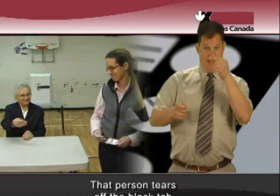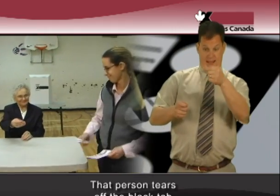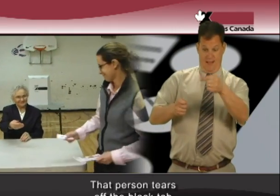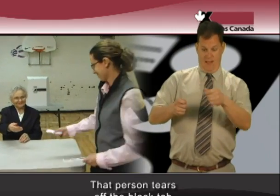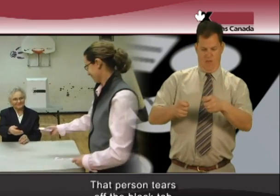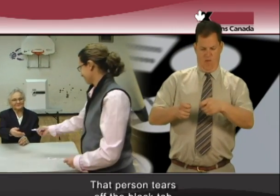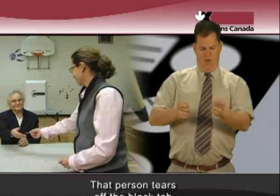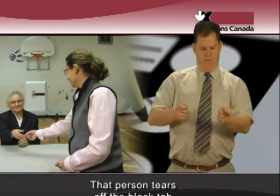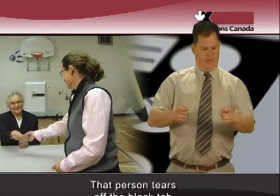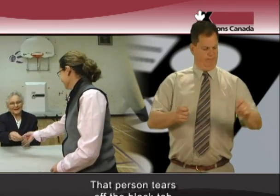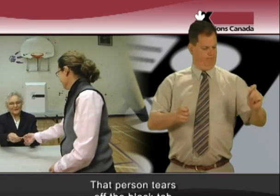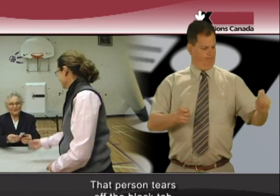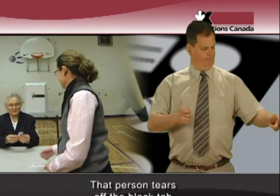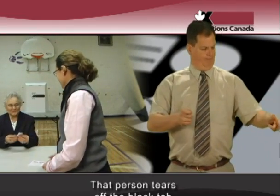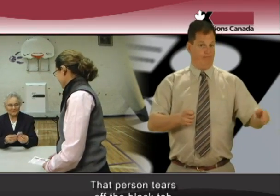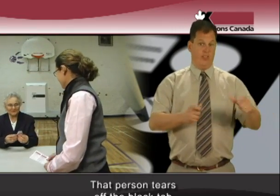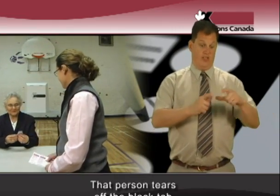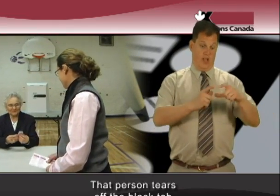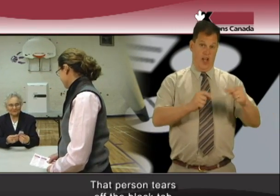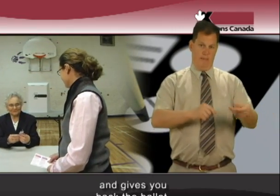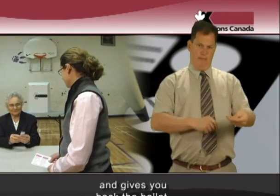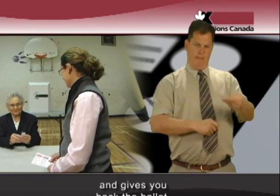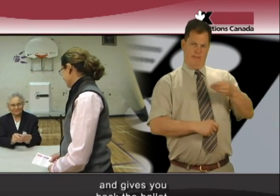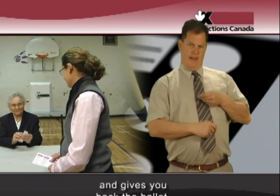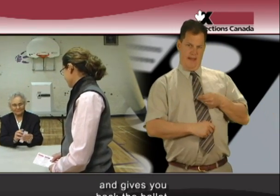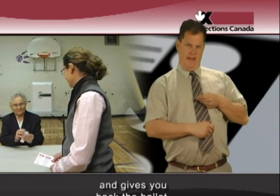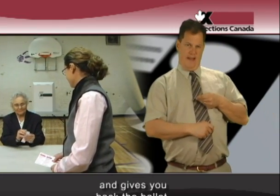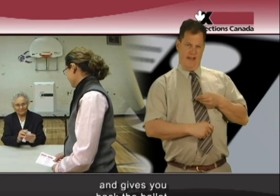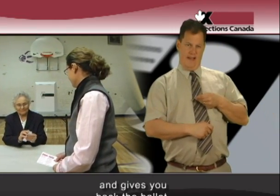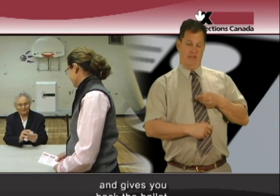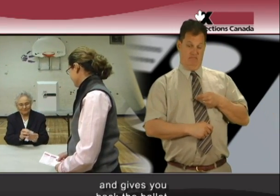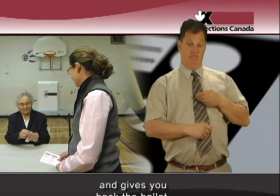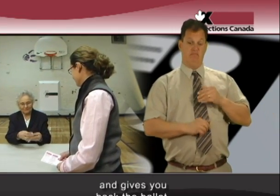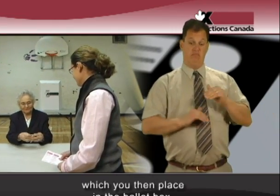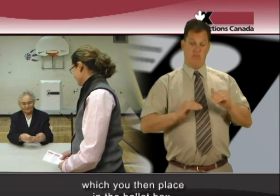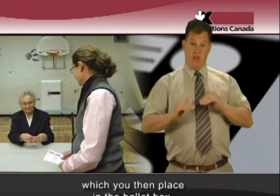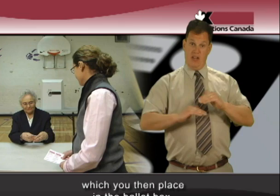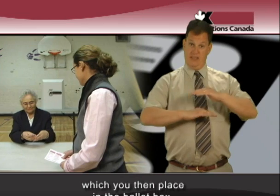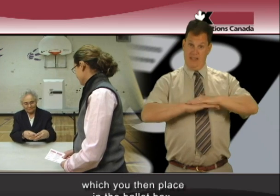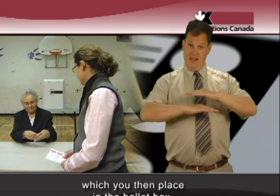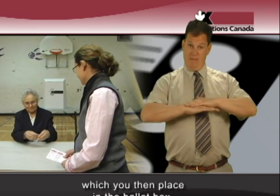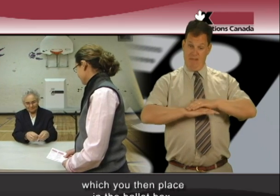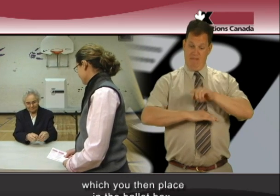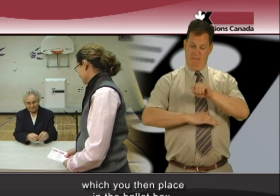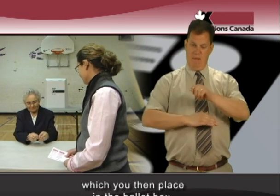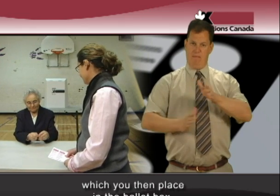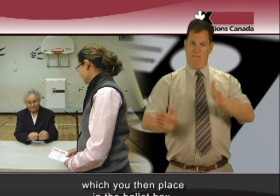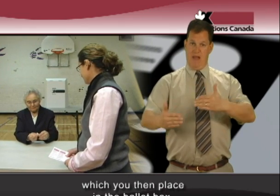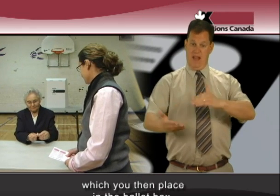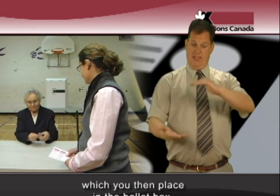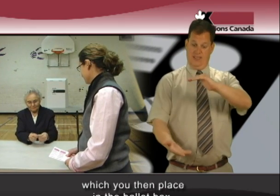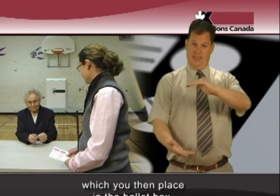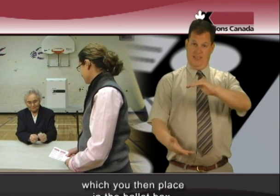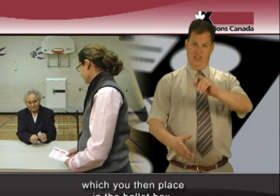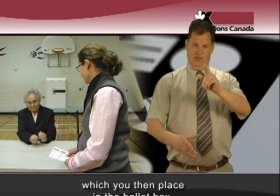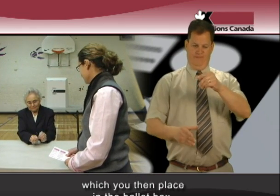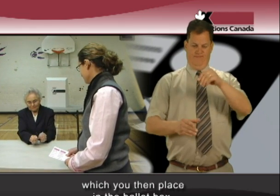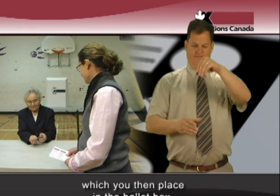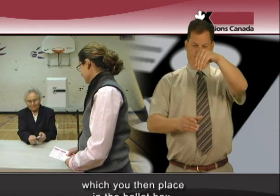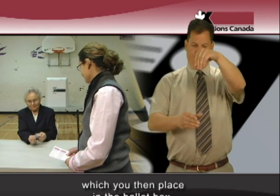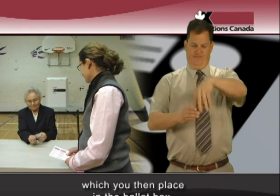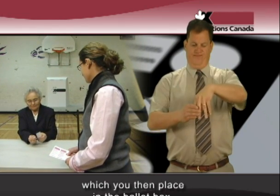That person tears off the black tab and gives you back the ballot, which you then place in the ballot box.